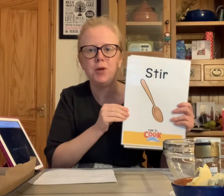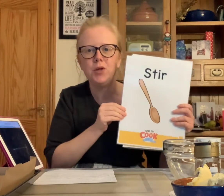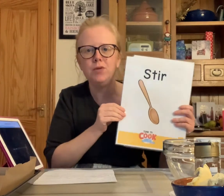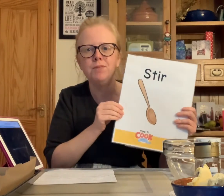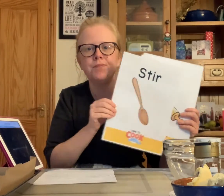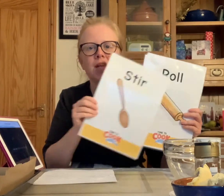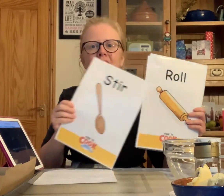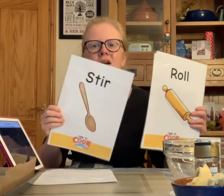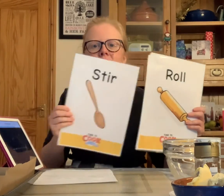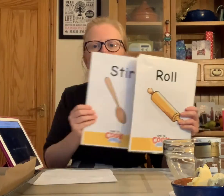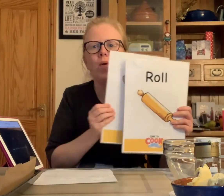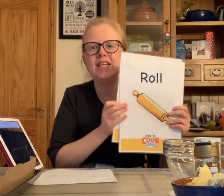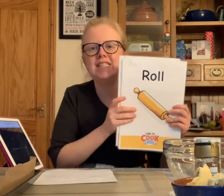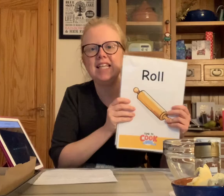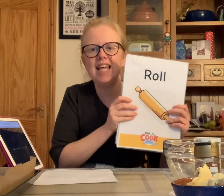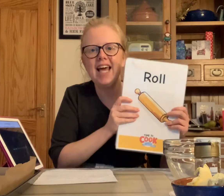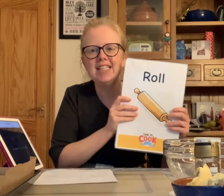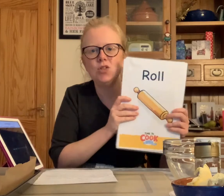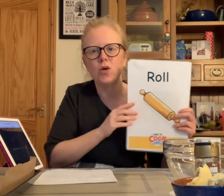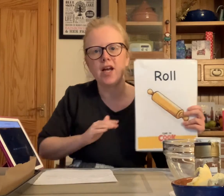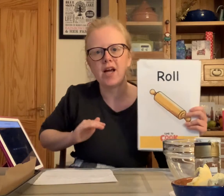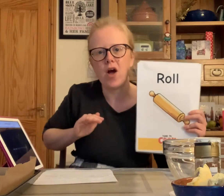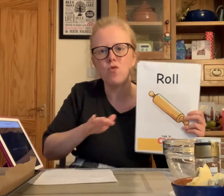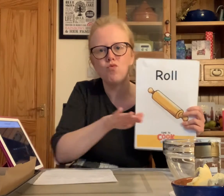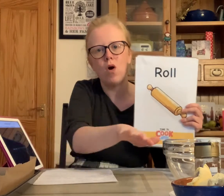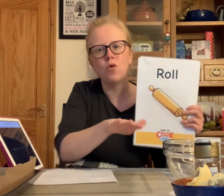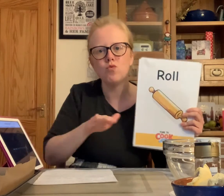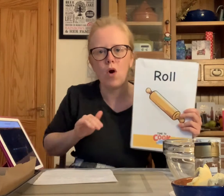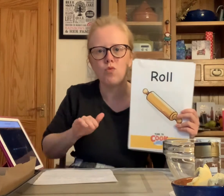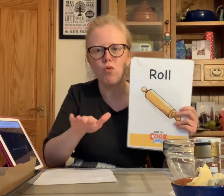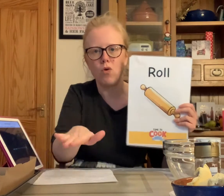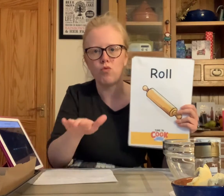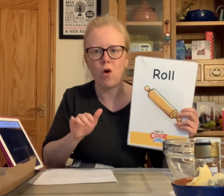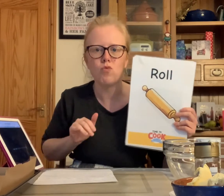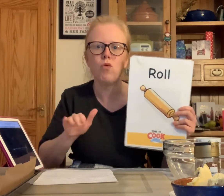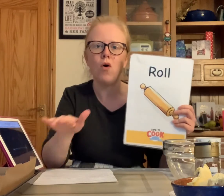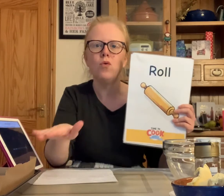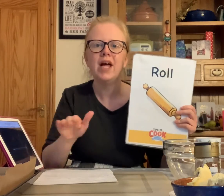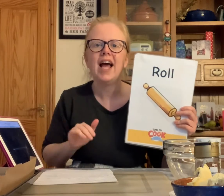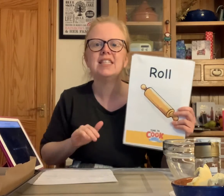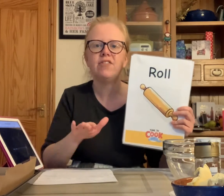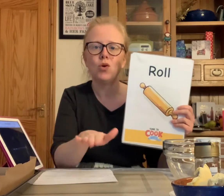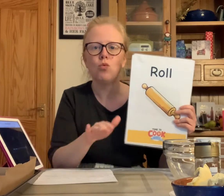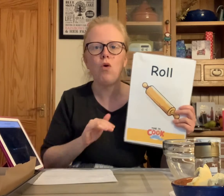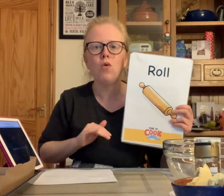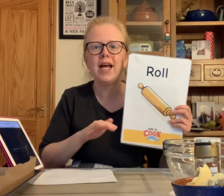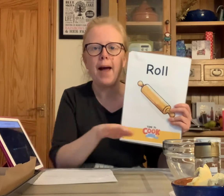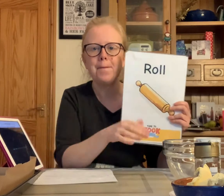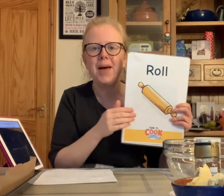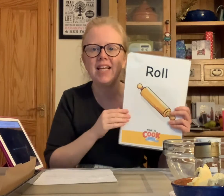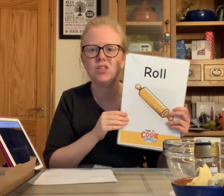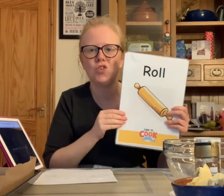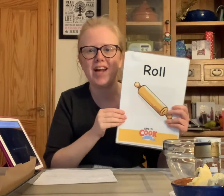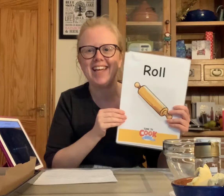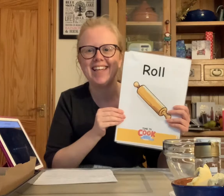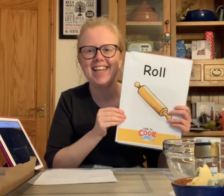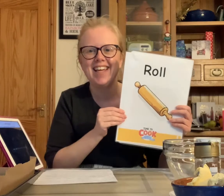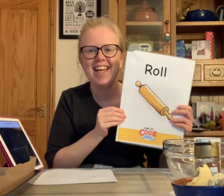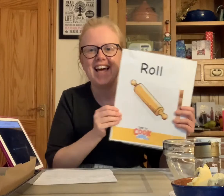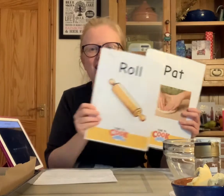spoon. When you see this, you're going to go roll, roll, roll, roll, roll, as if you're rolling out pastry. And